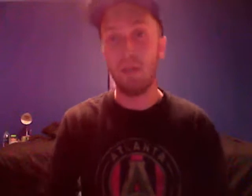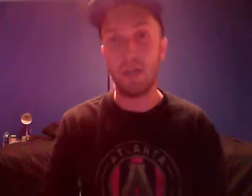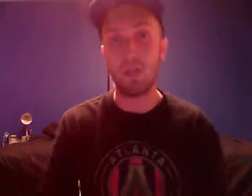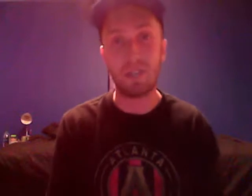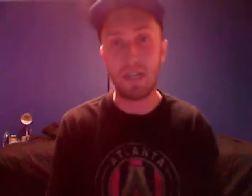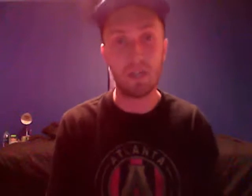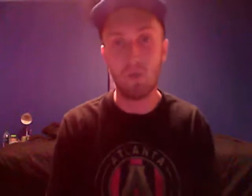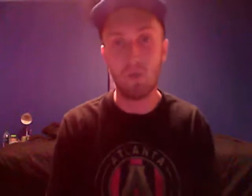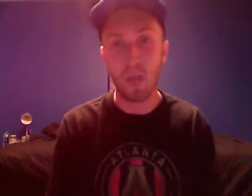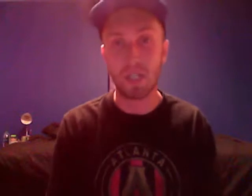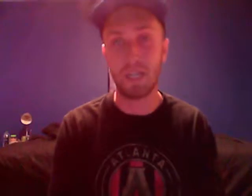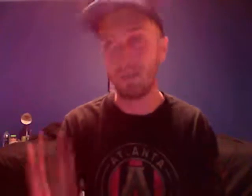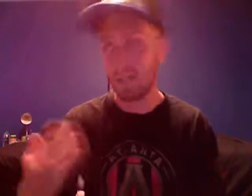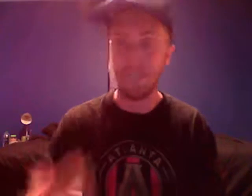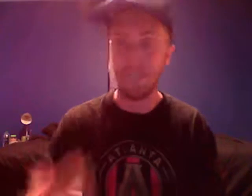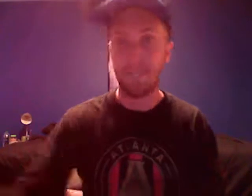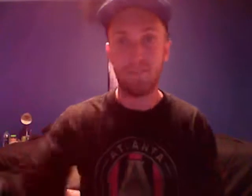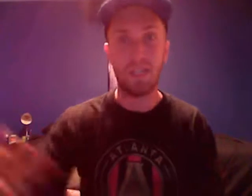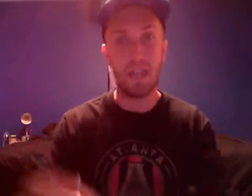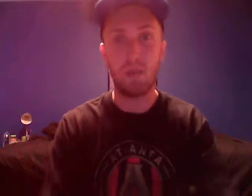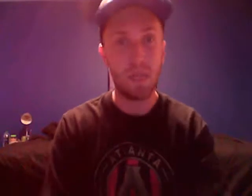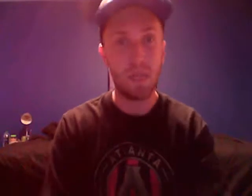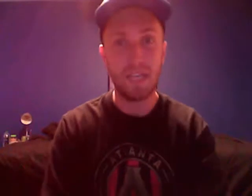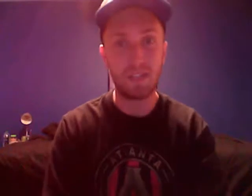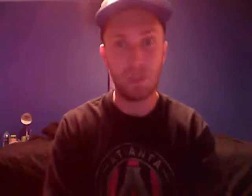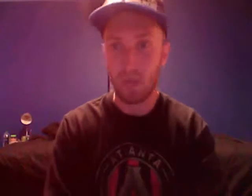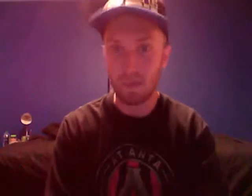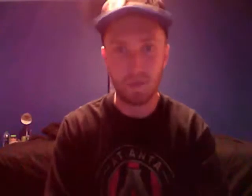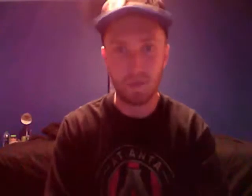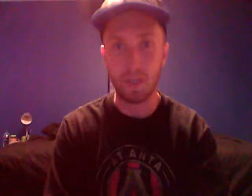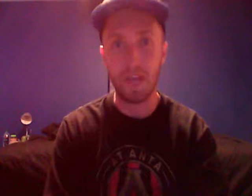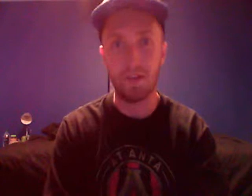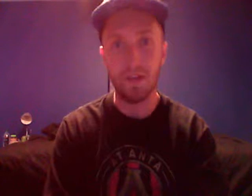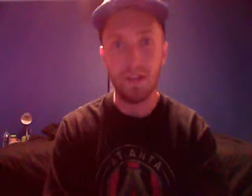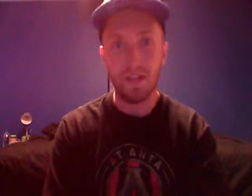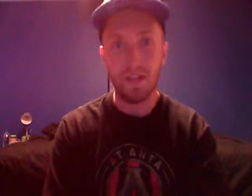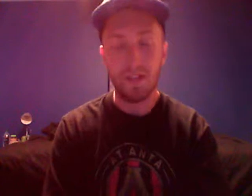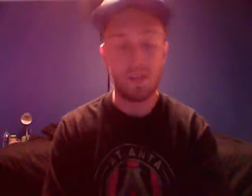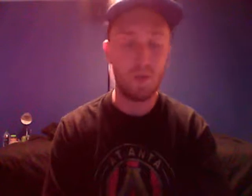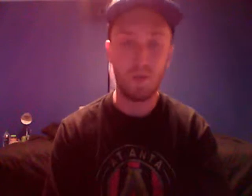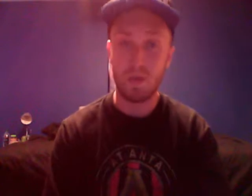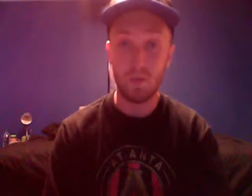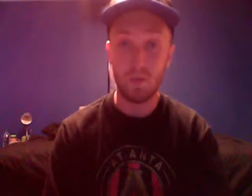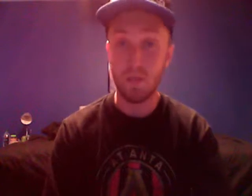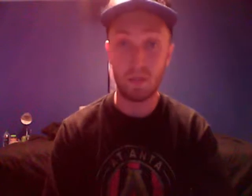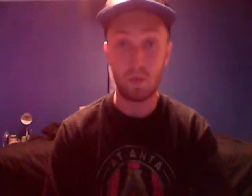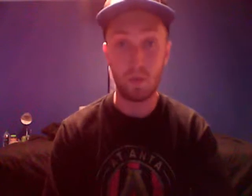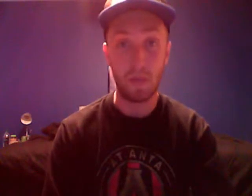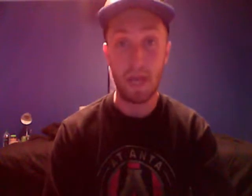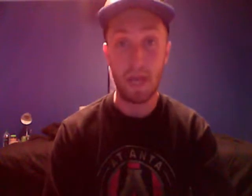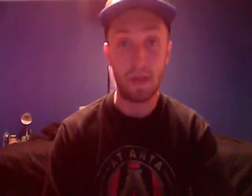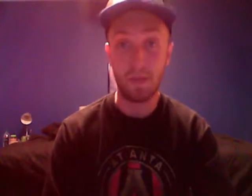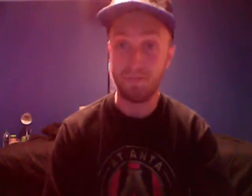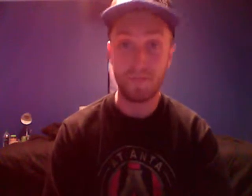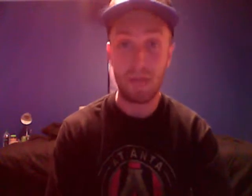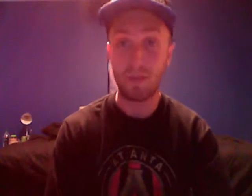not. You're just standing and watching as the guy right next to you has a free header. So really disappointed with that, and after